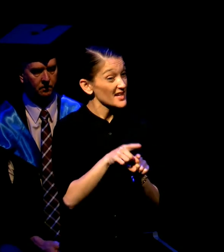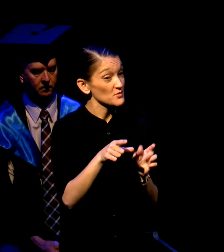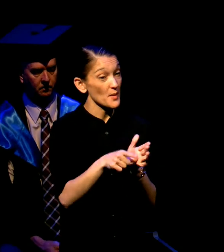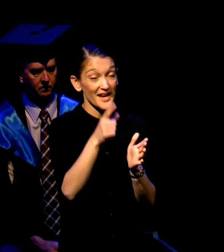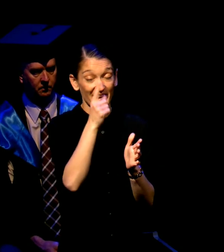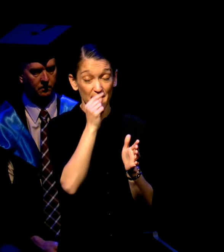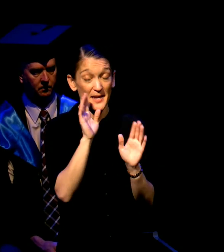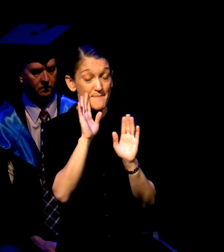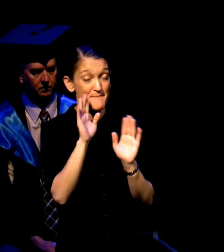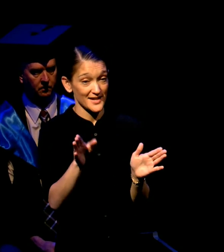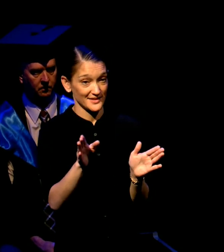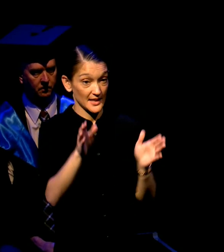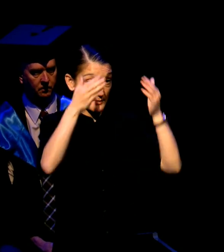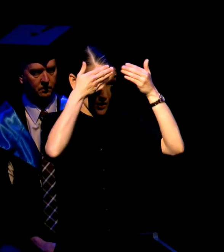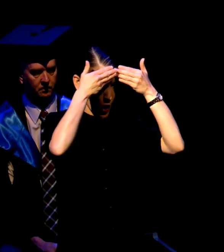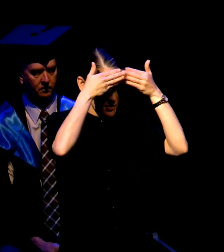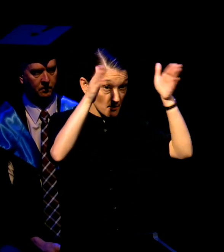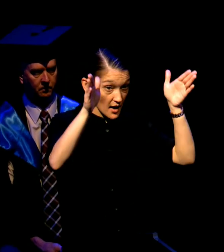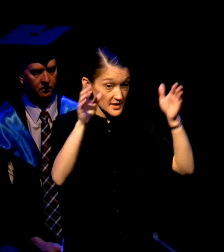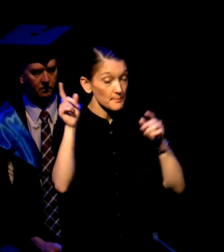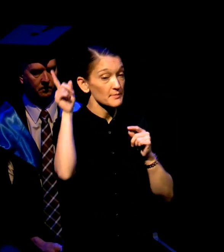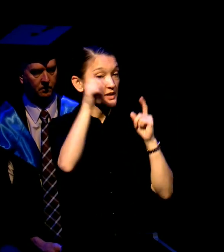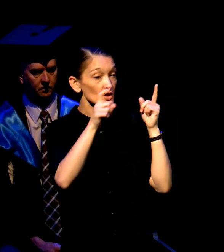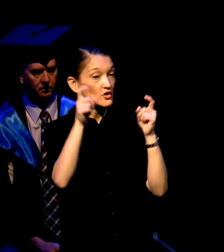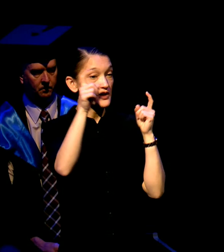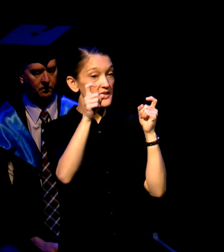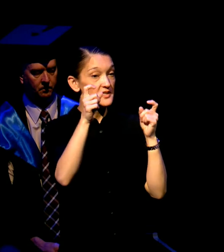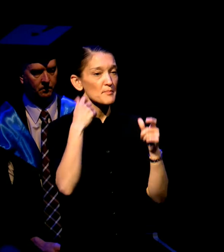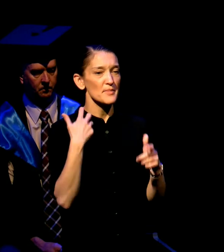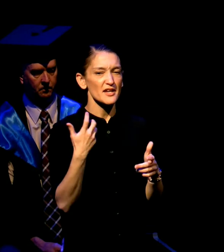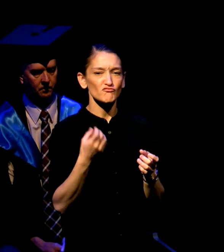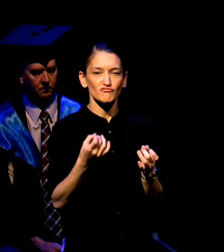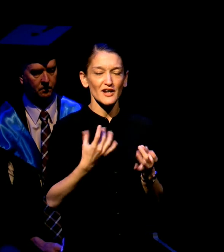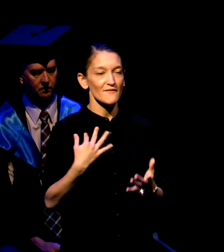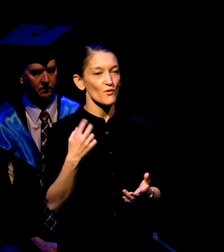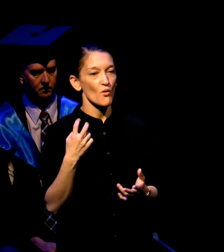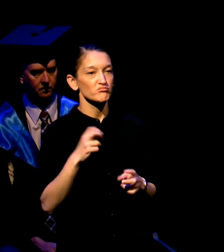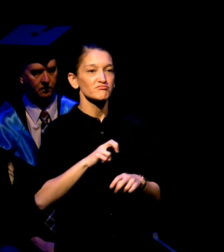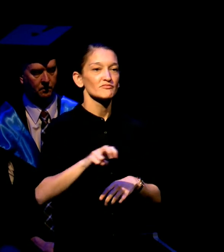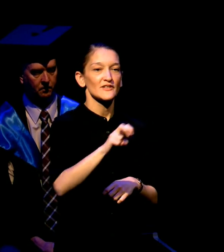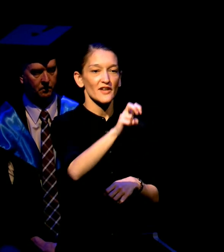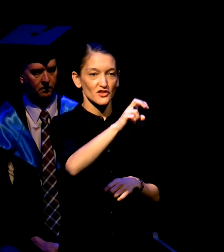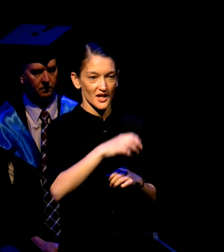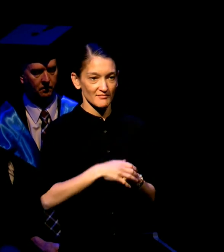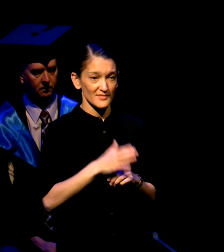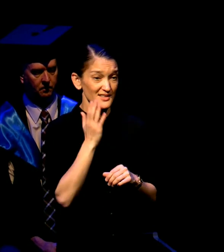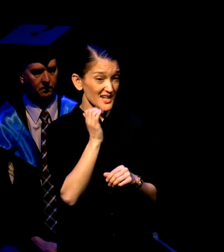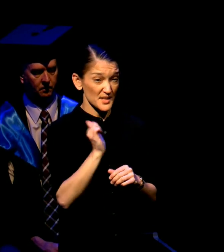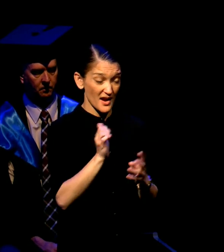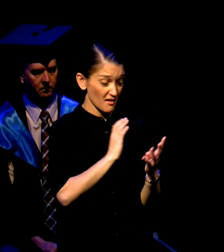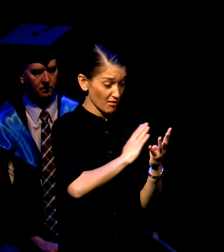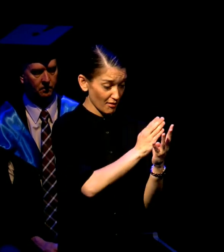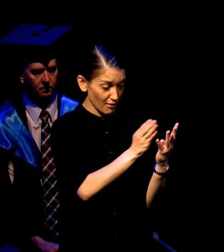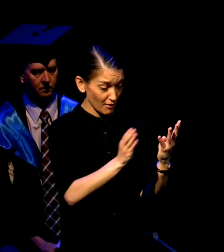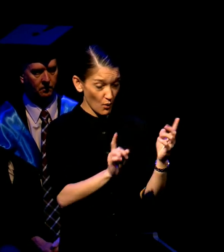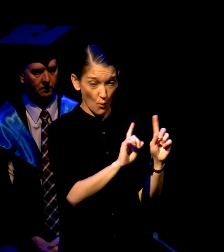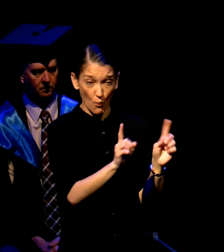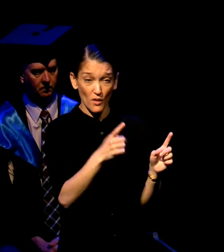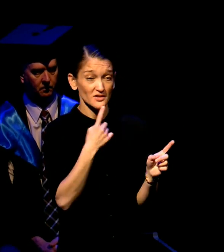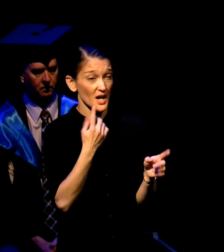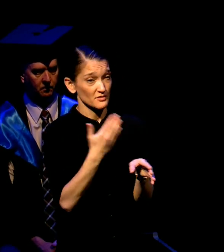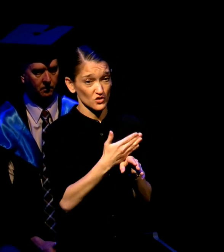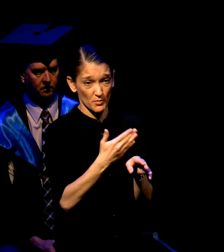open, be curious, be up for the adventure. Regardless of whether we are childcare workers, bricklayers, artists,